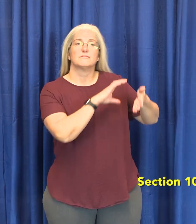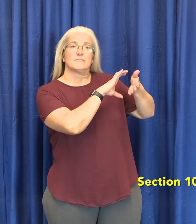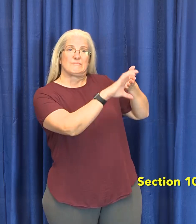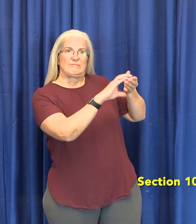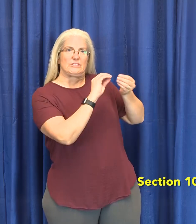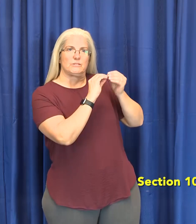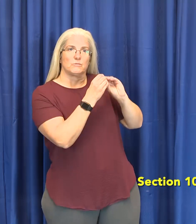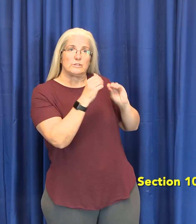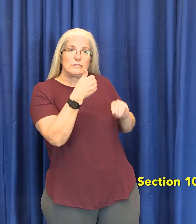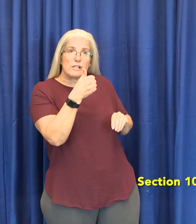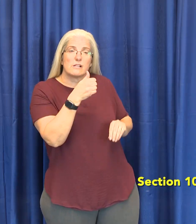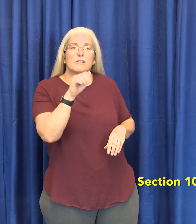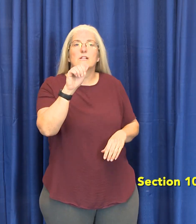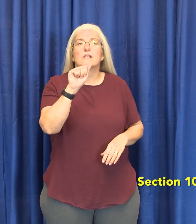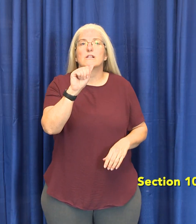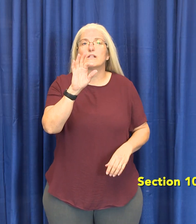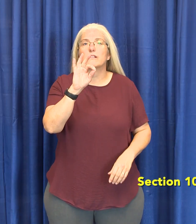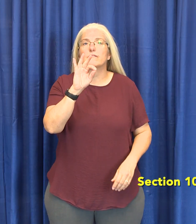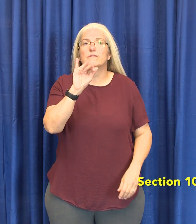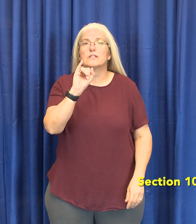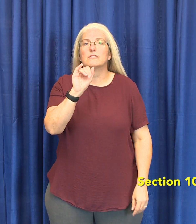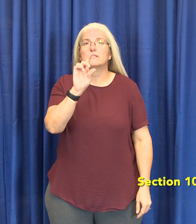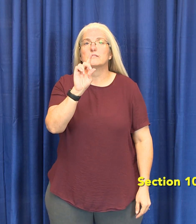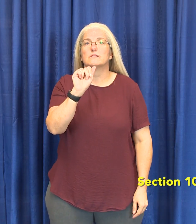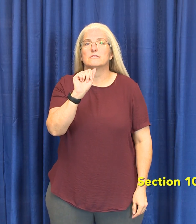Section 10. Affidavit.